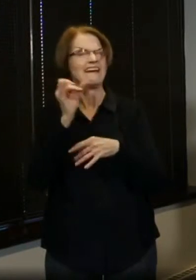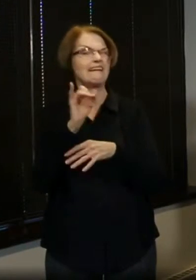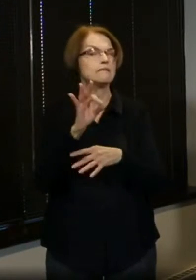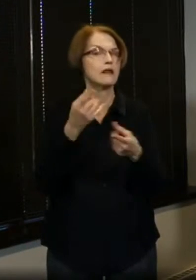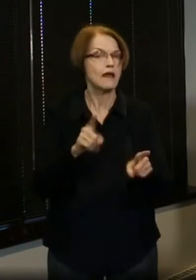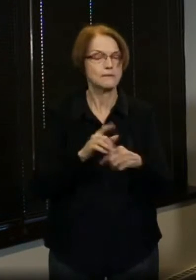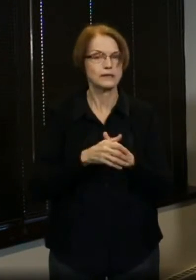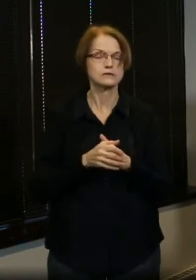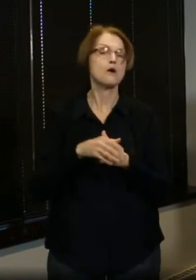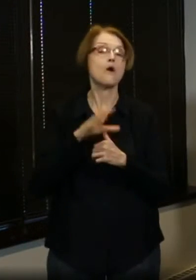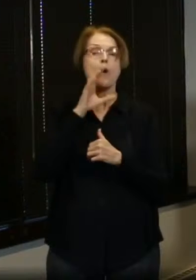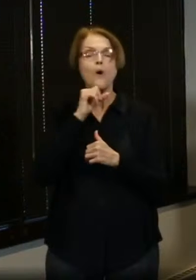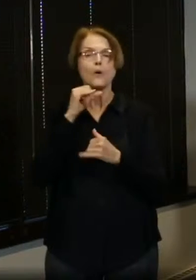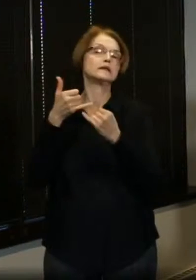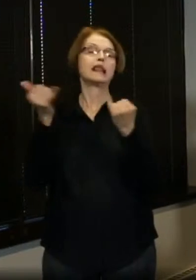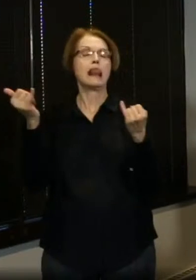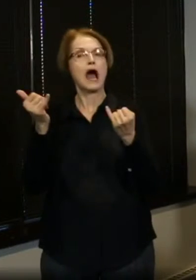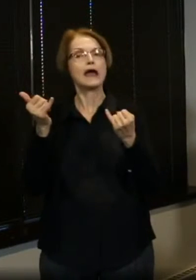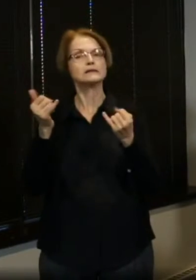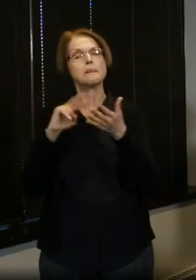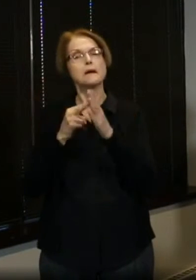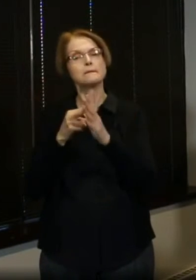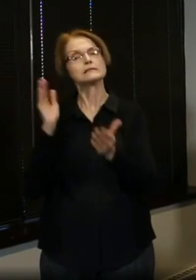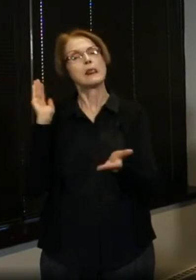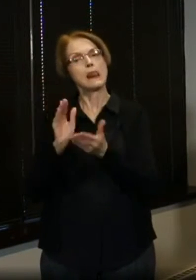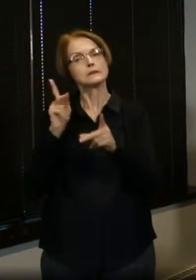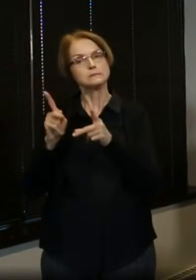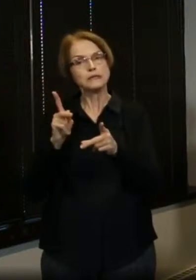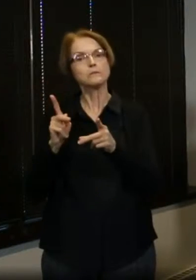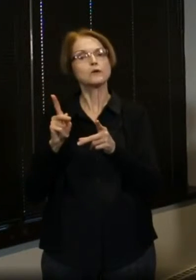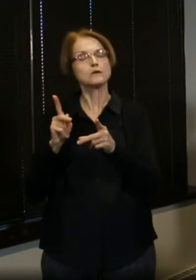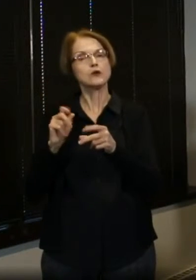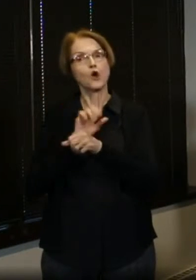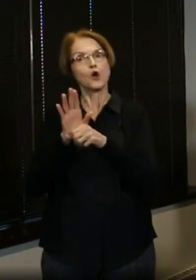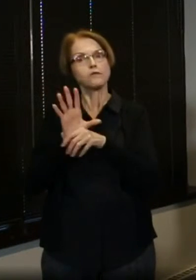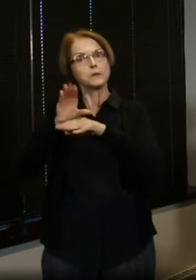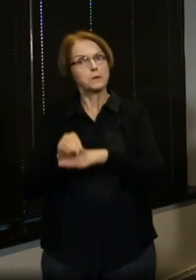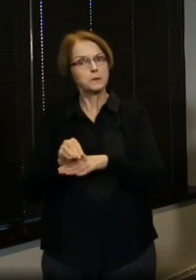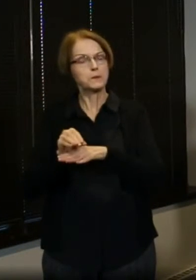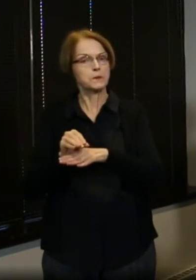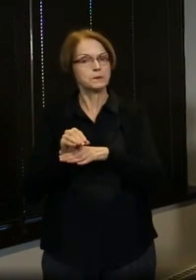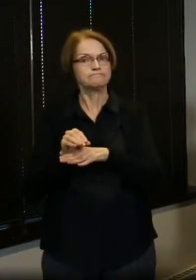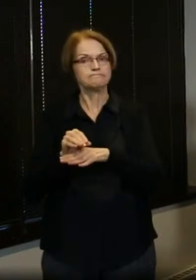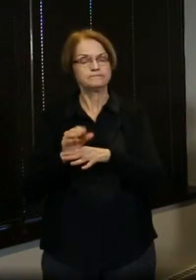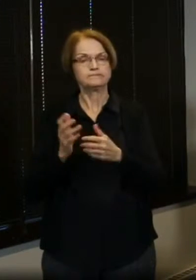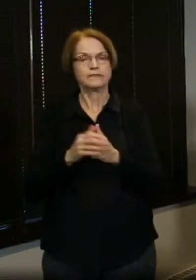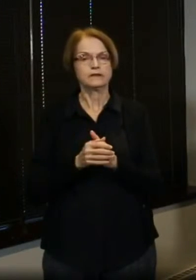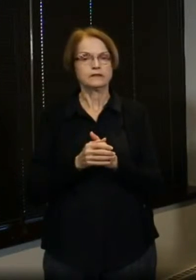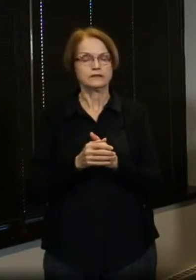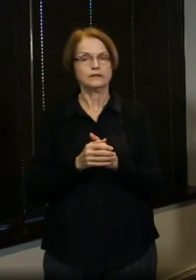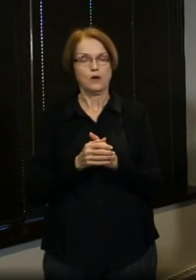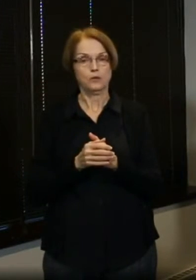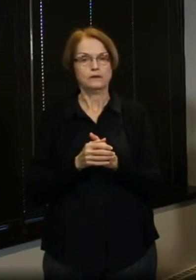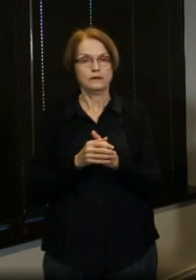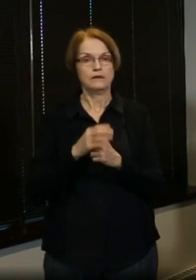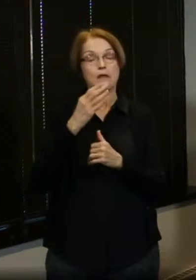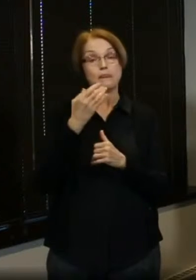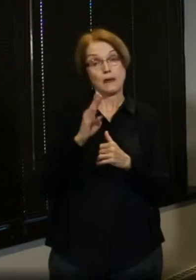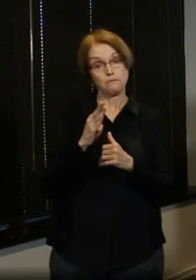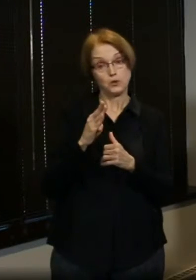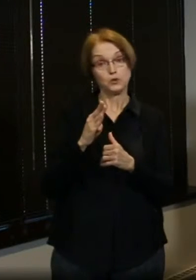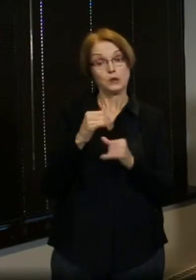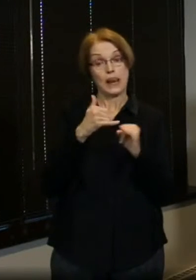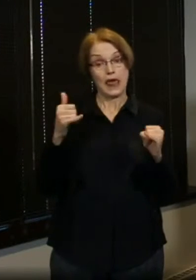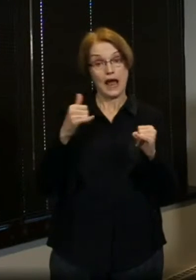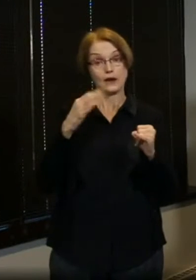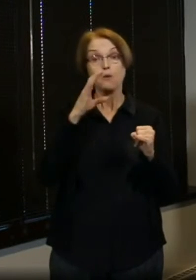is a favorable outcome, so if we can keep transmission low. So as you can see here, we're trending in between that blue and the orange line, which is